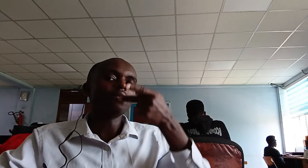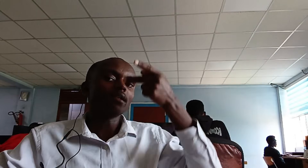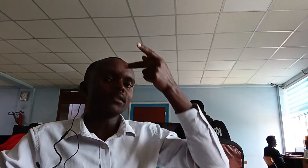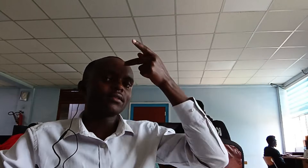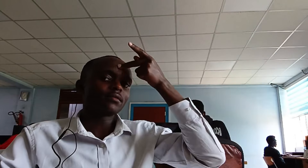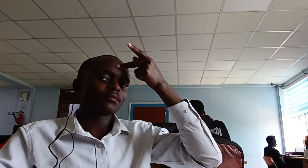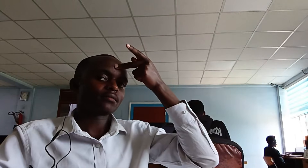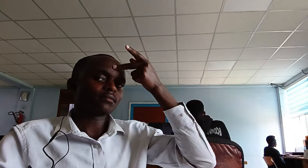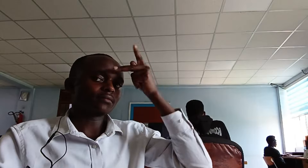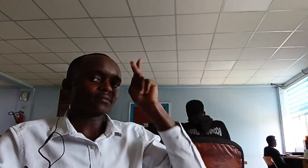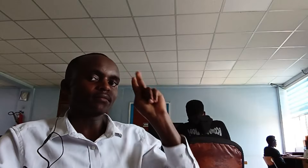parent.